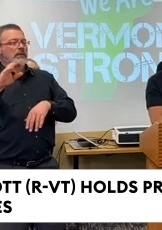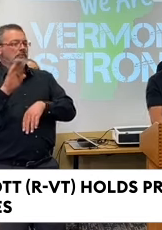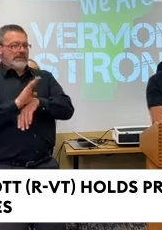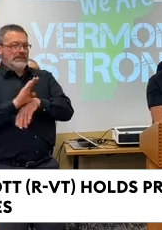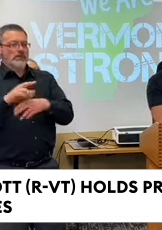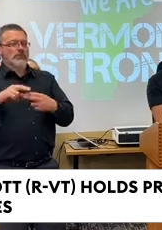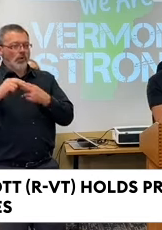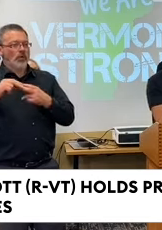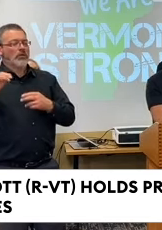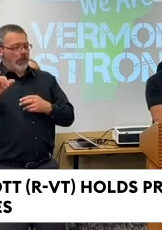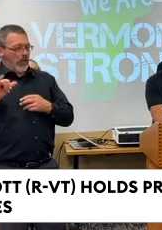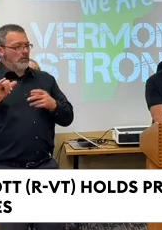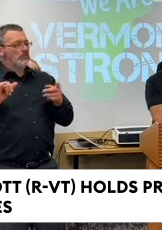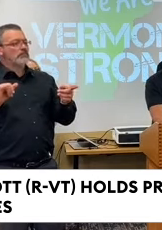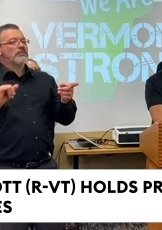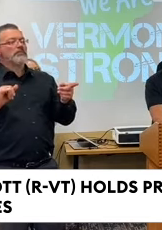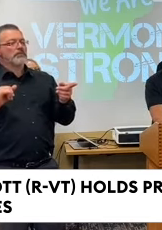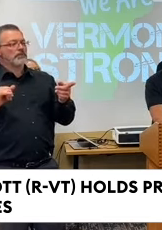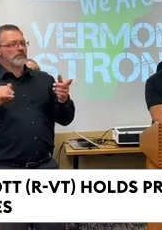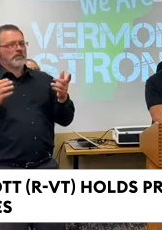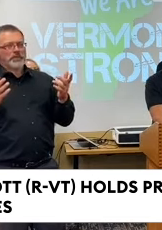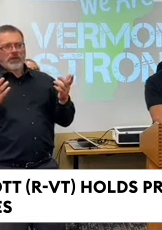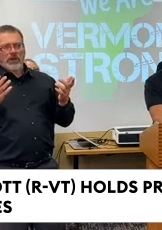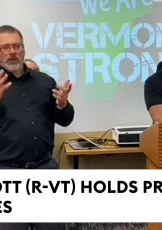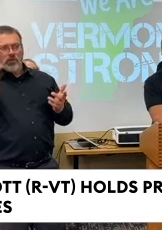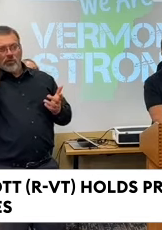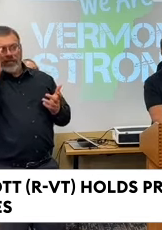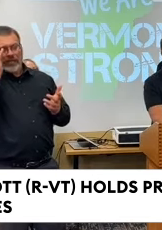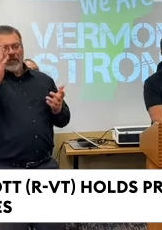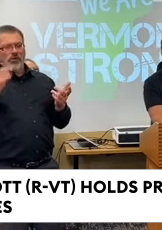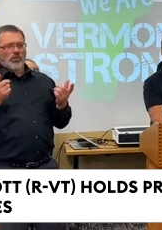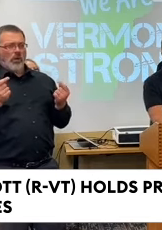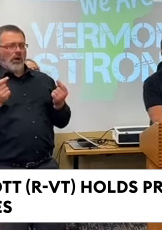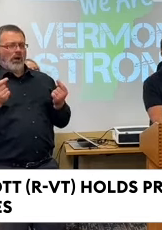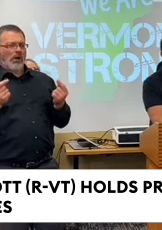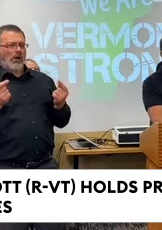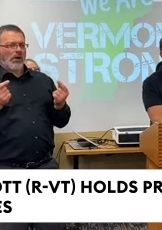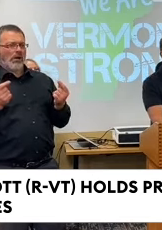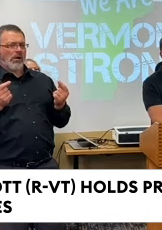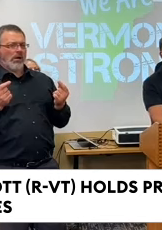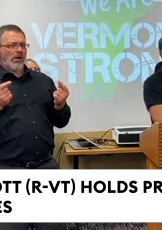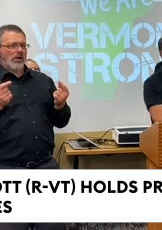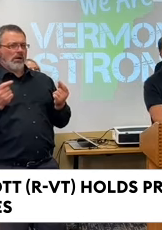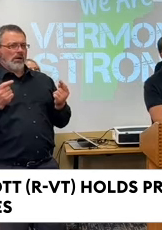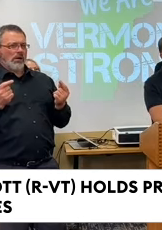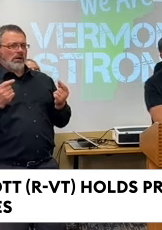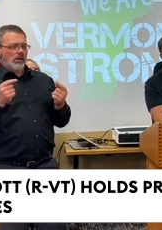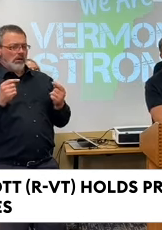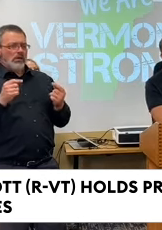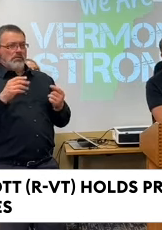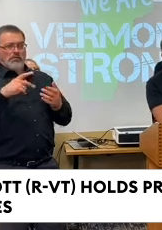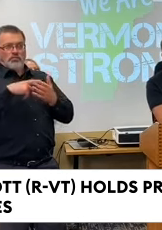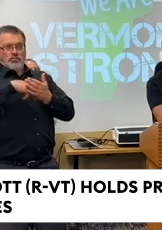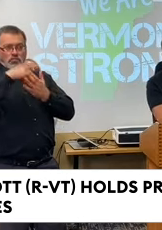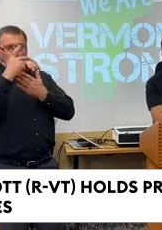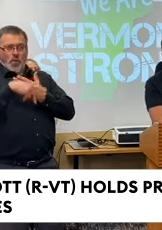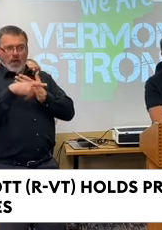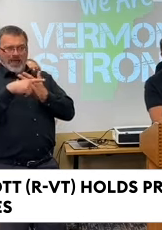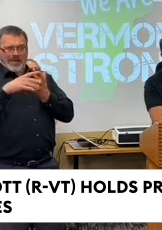funding, would that interrupt SBA and USDA's ability to administer their disaster programs at the moment? I